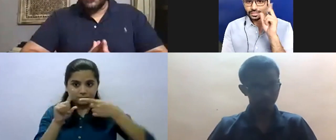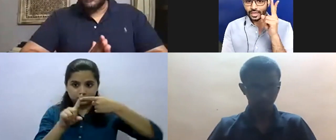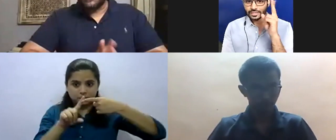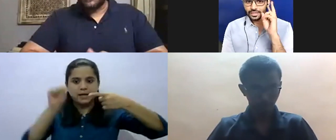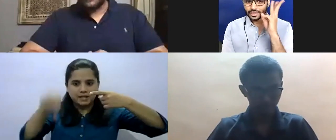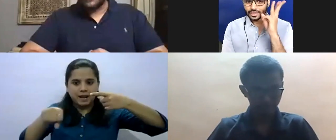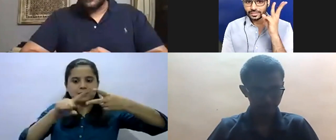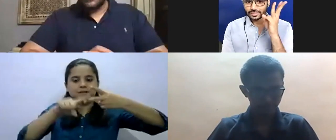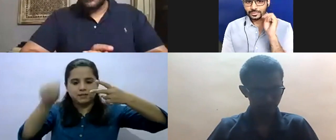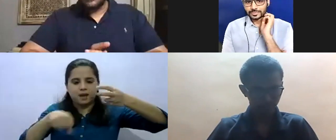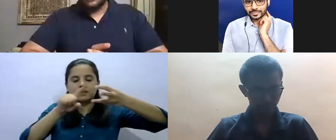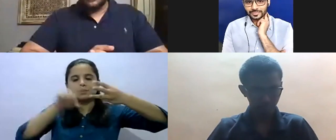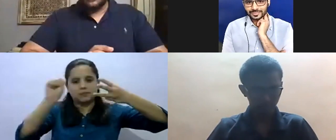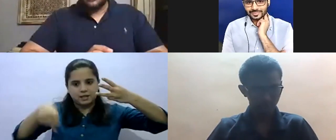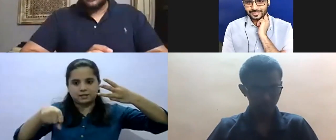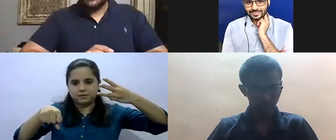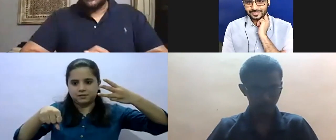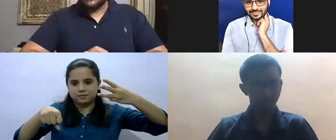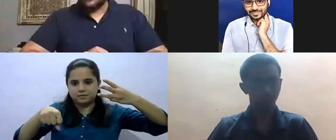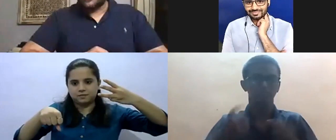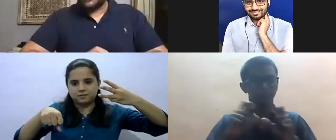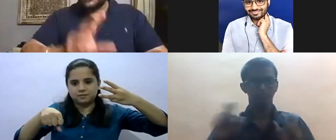Yes, yes, and yes.